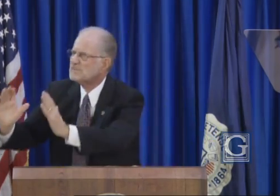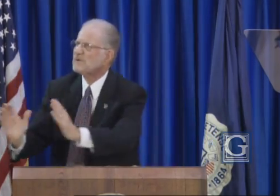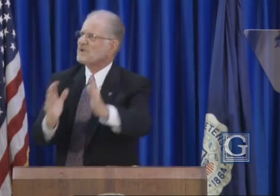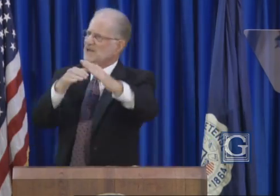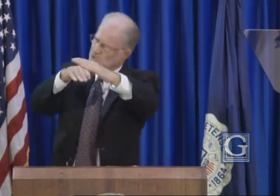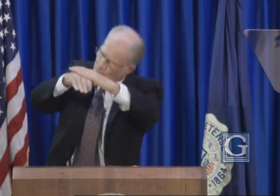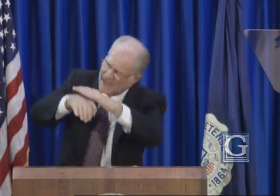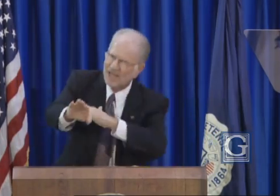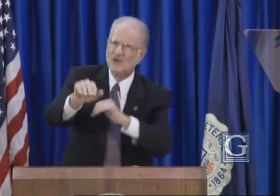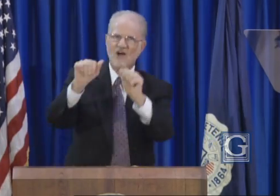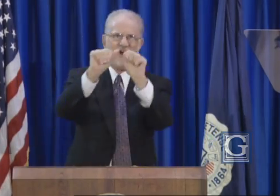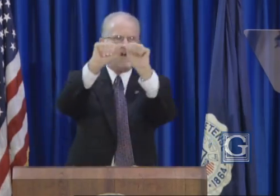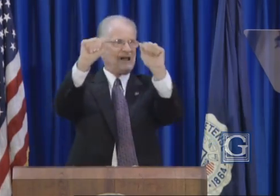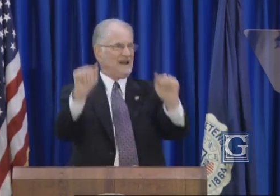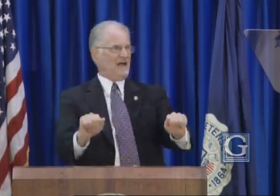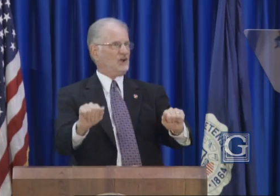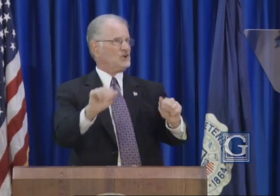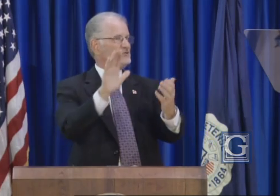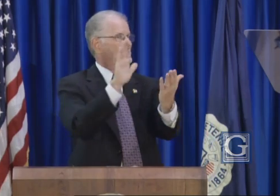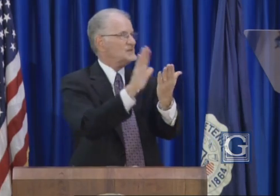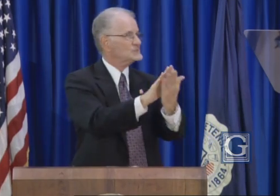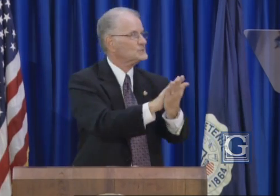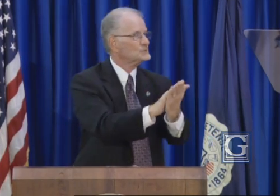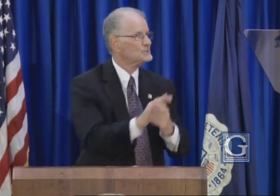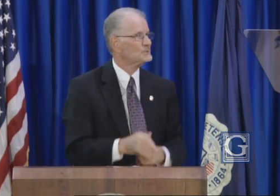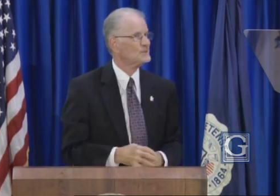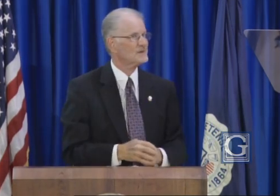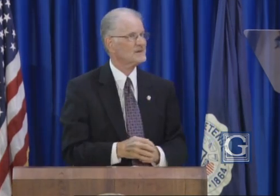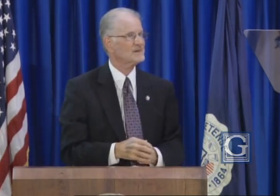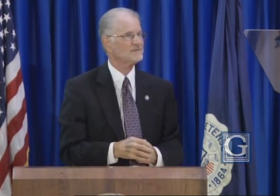and the liberal arts preparation to enter architectural school.